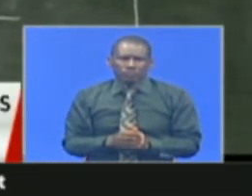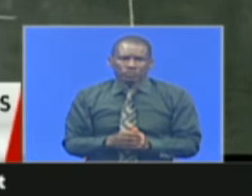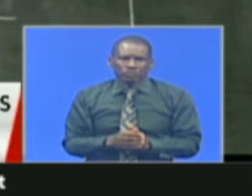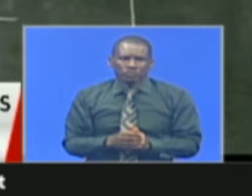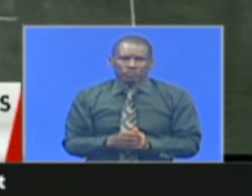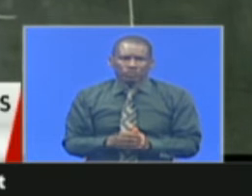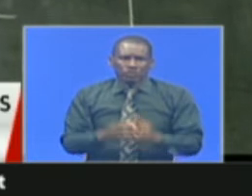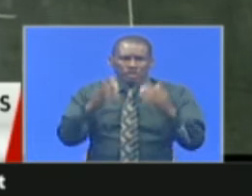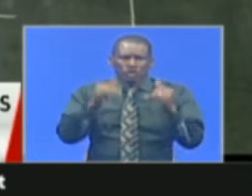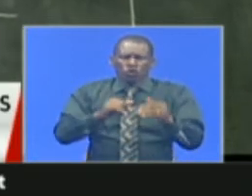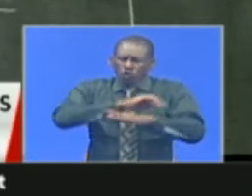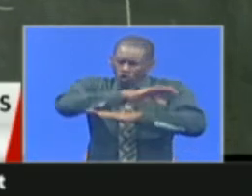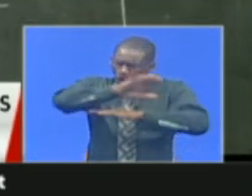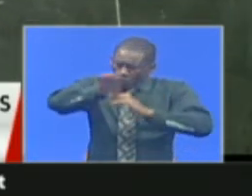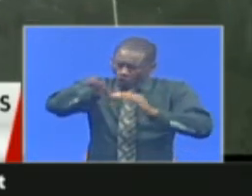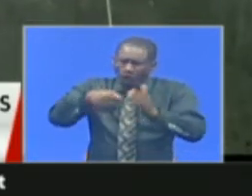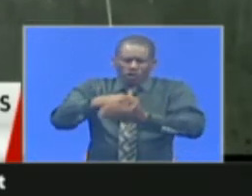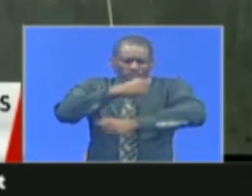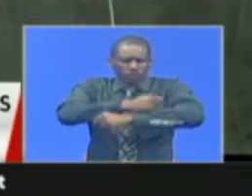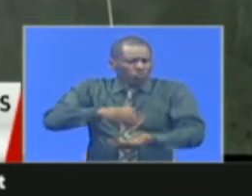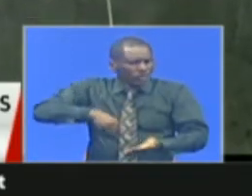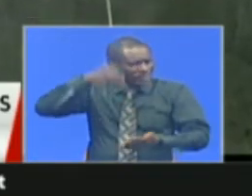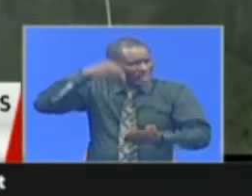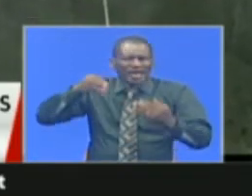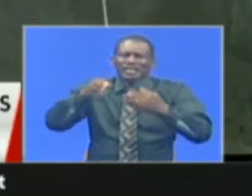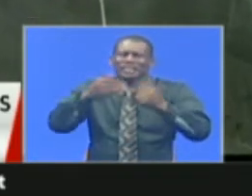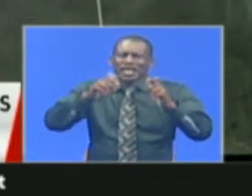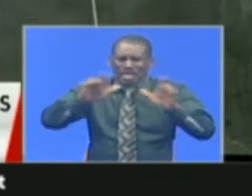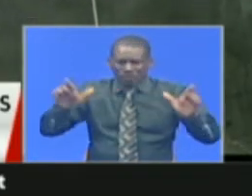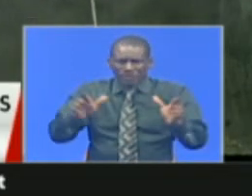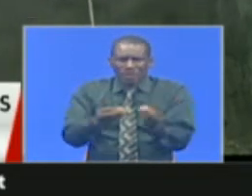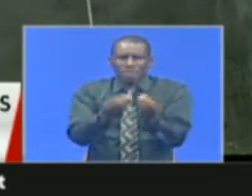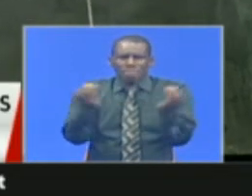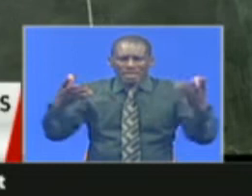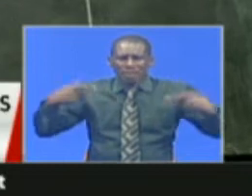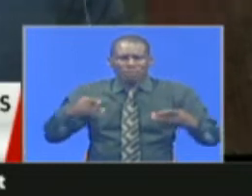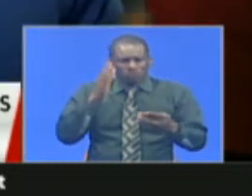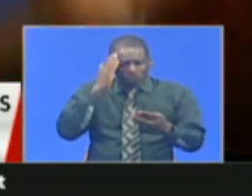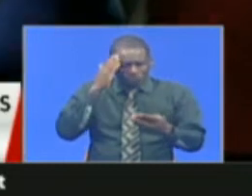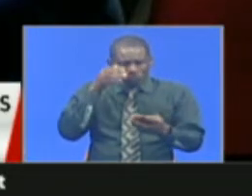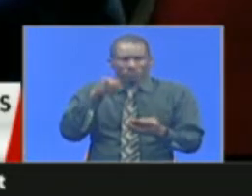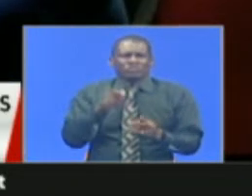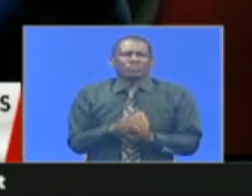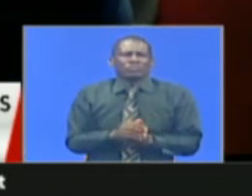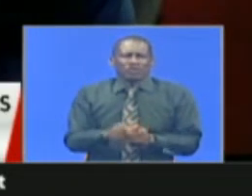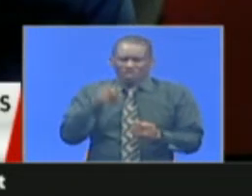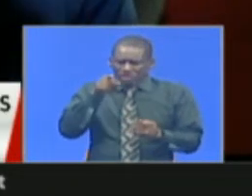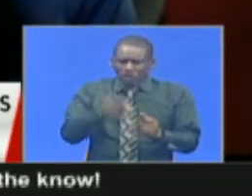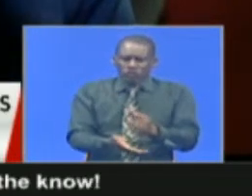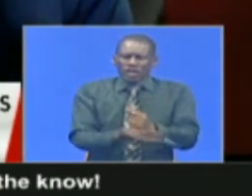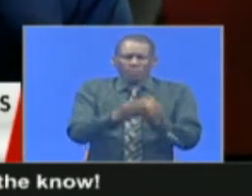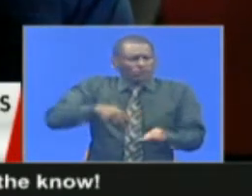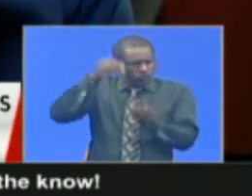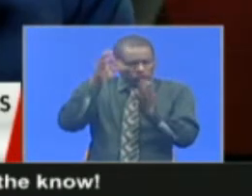The entire school is learning the beautiful language known to many as the Kenya Sign Language. This will help them communicate